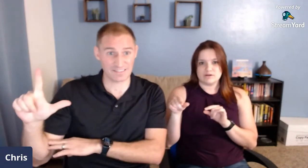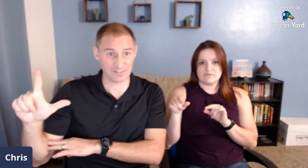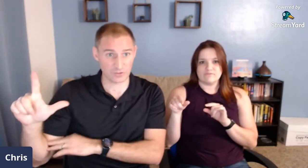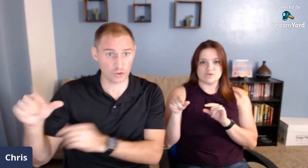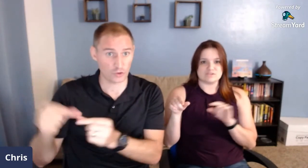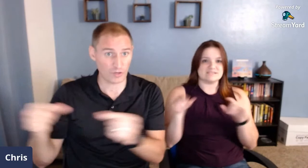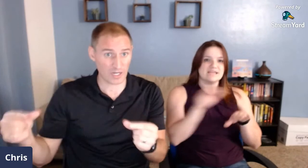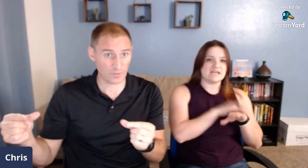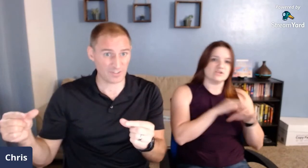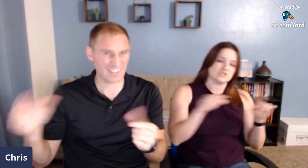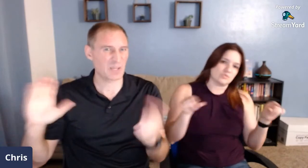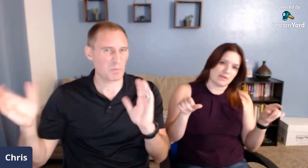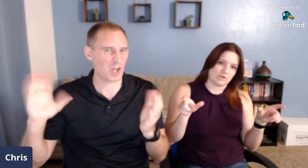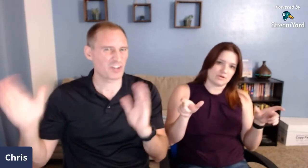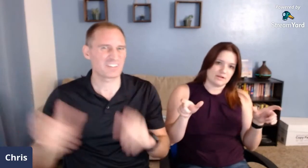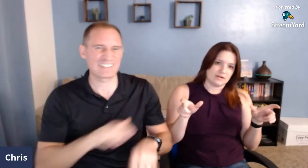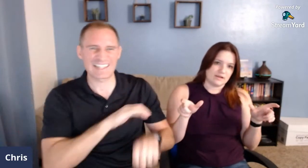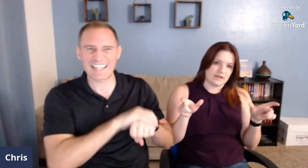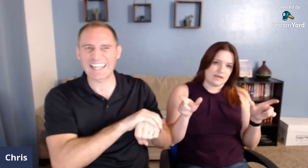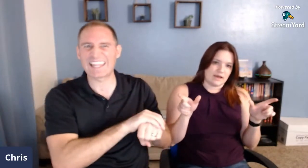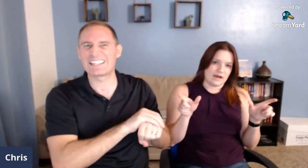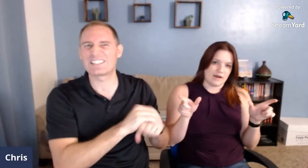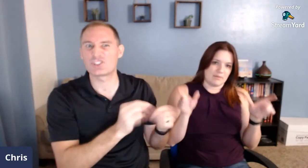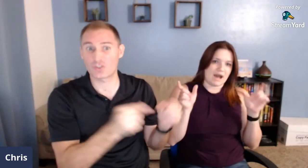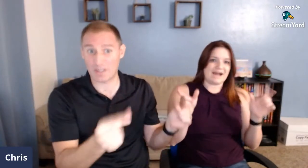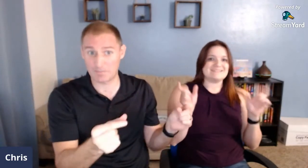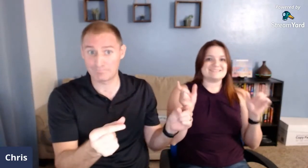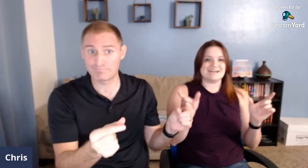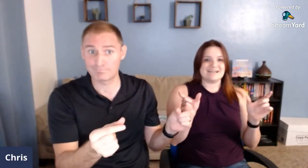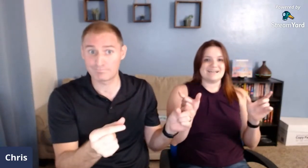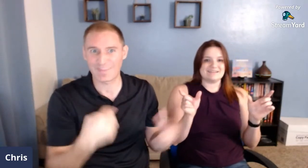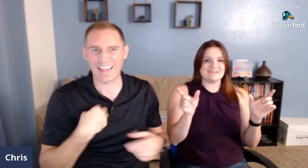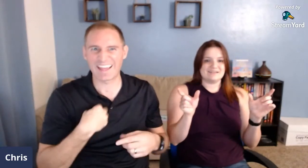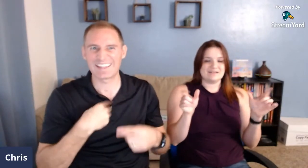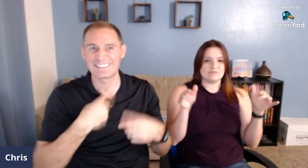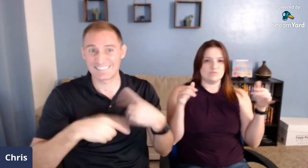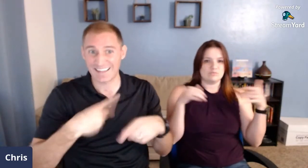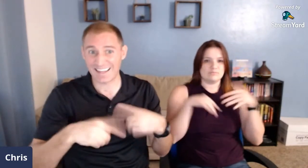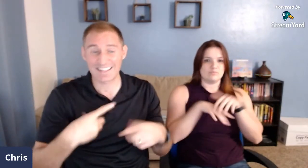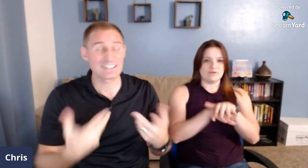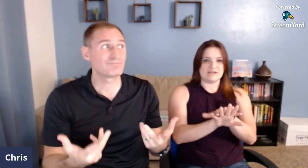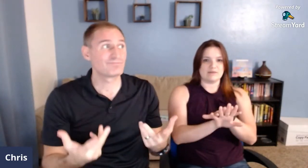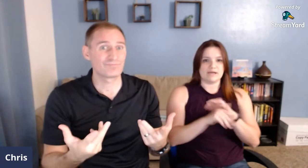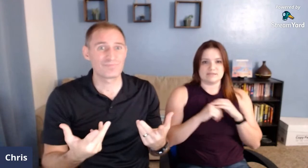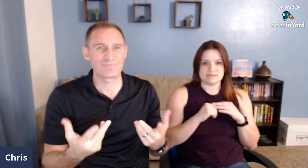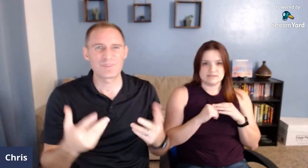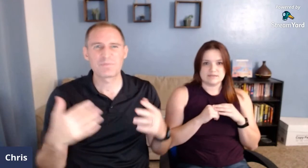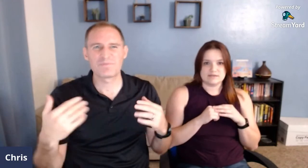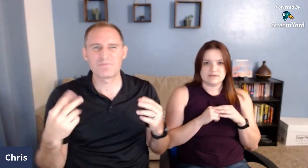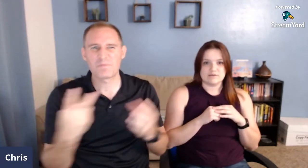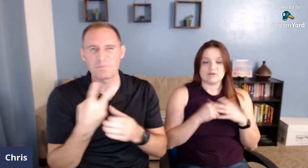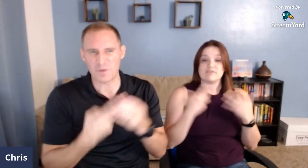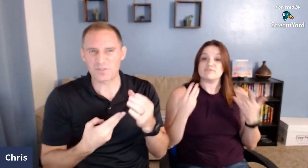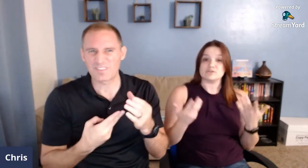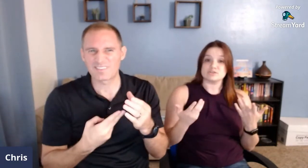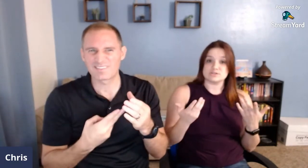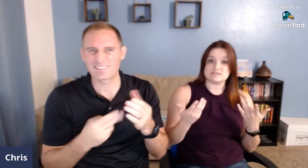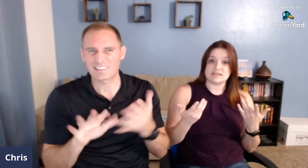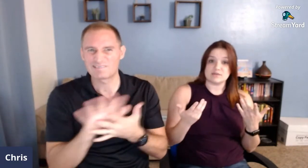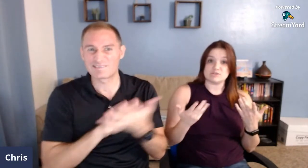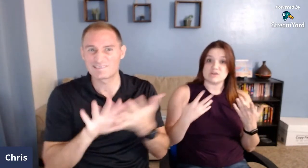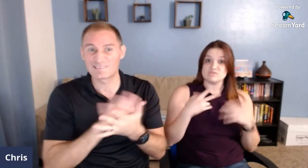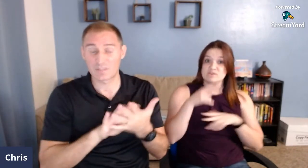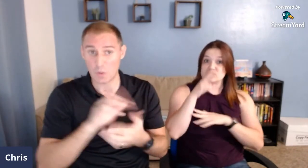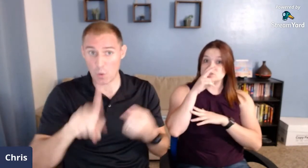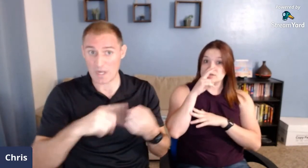grammar versus the English grammar. I sign with it combined. When I first learned